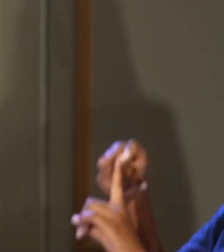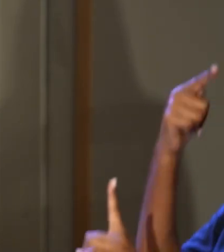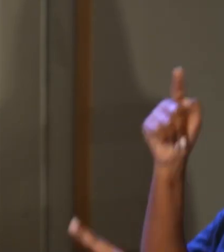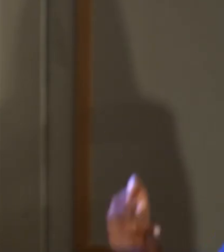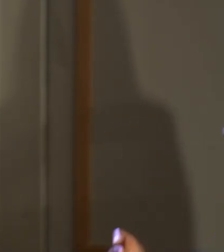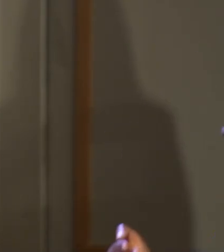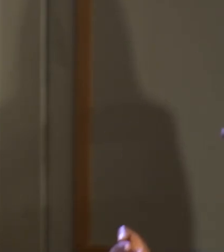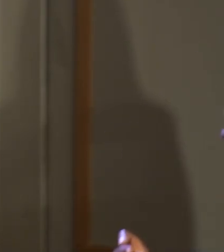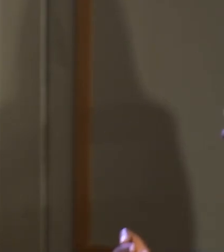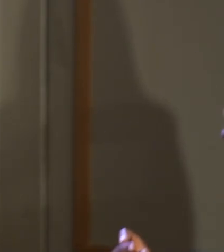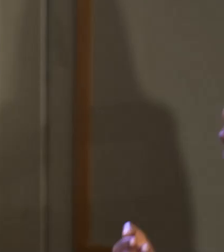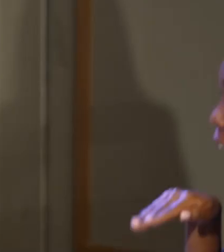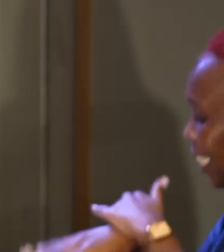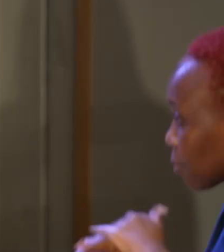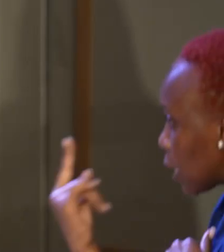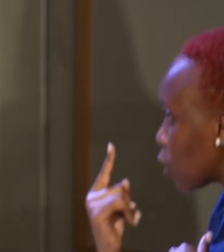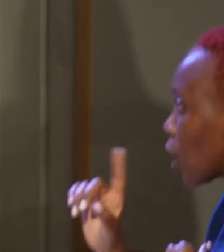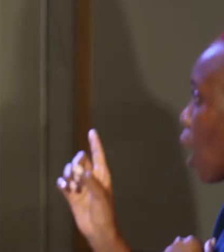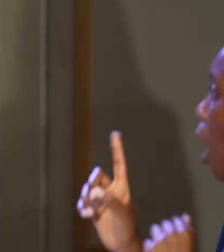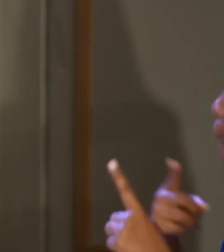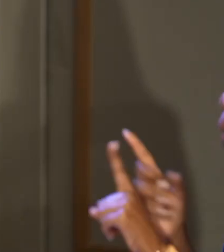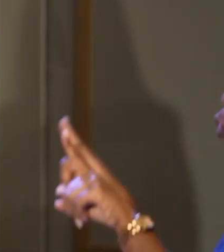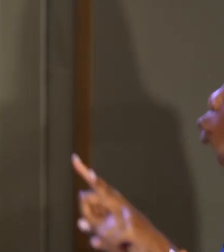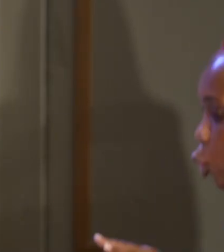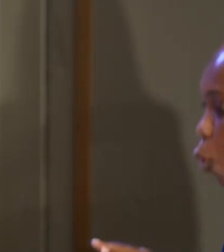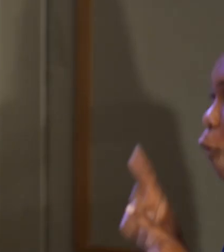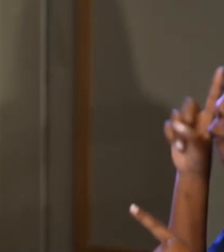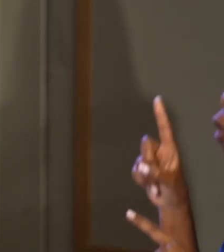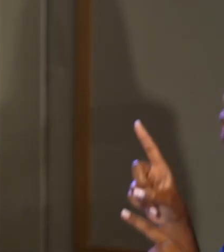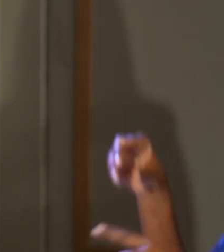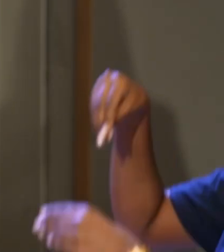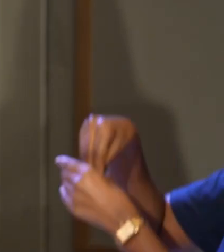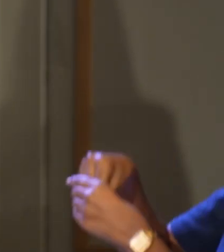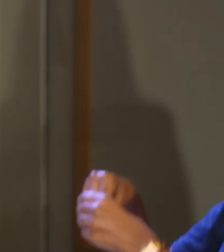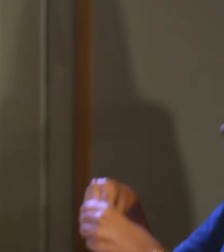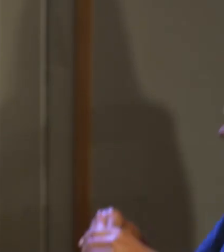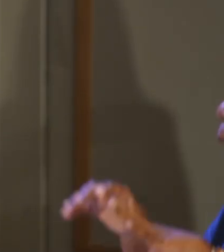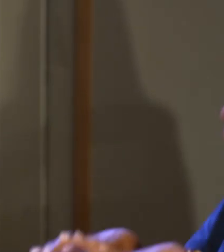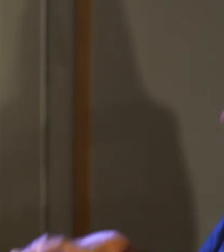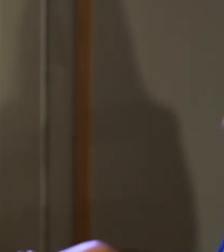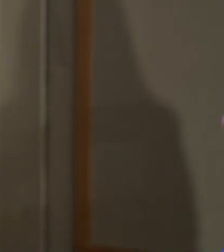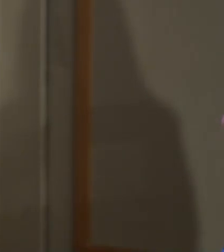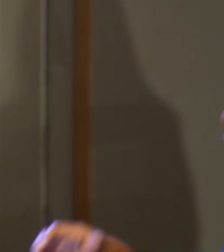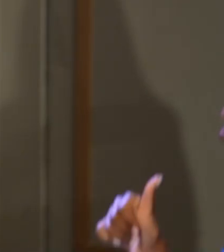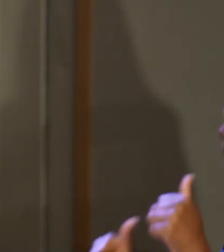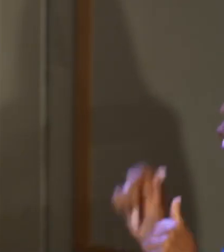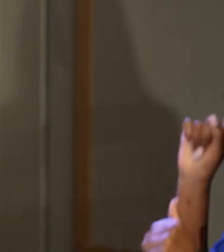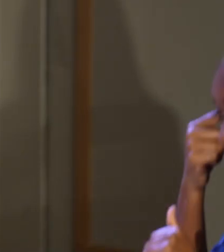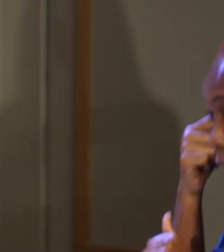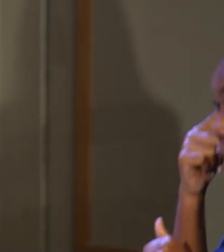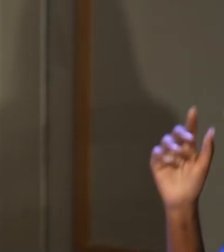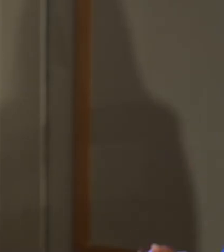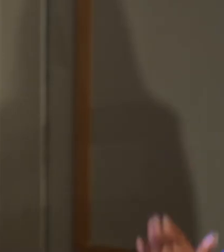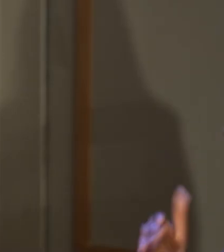of accessibility, but also to underpin the internal market, which is one, I think, a key to make it business-wise